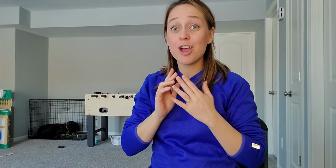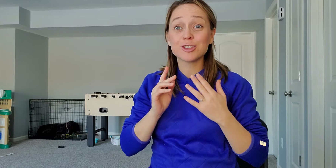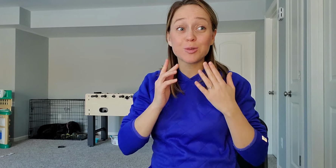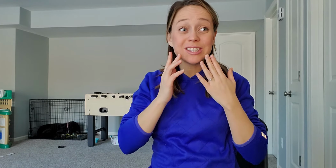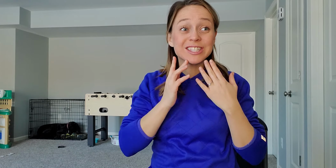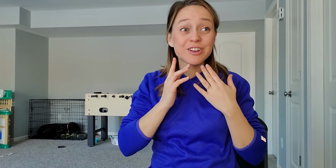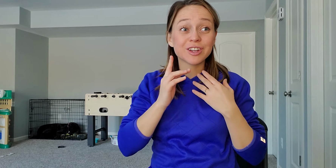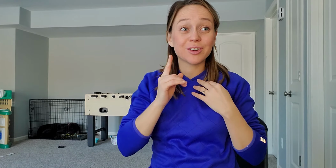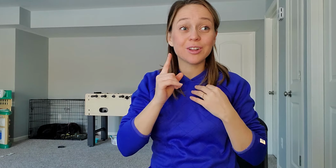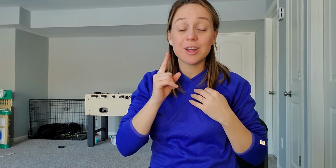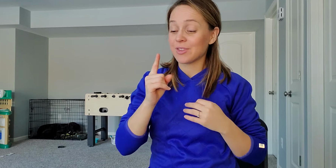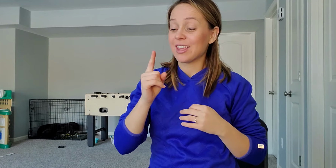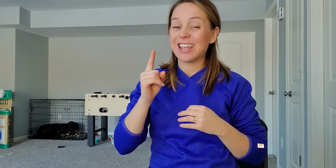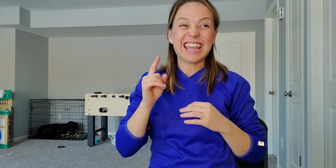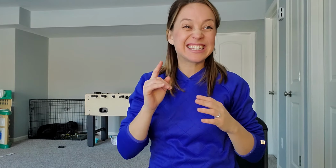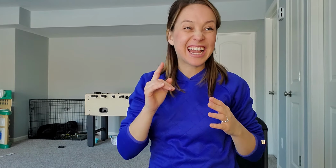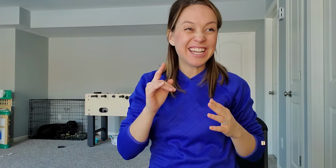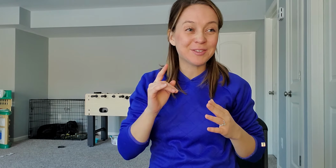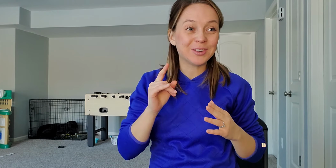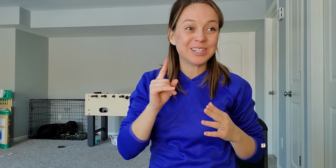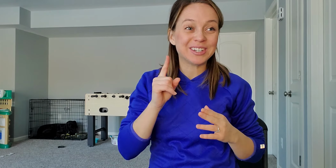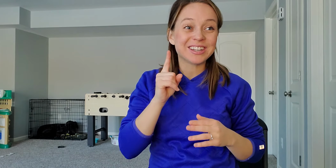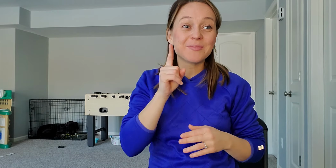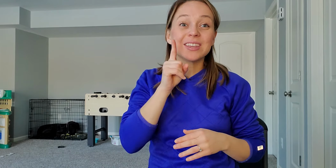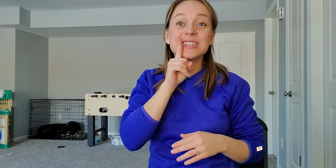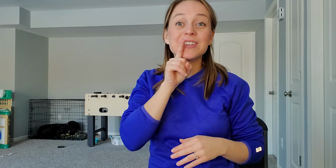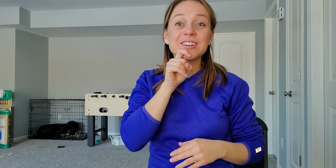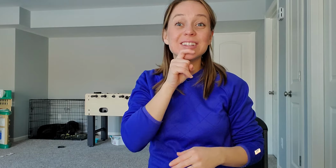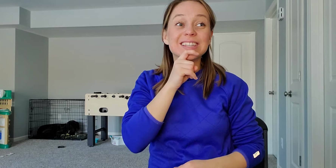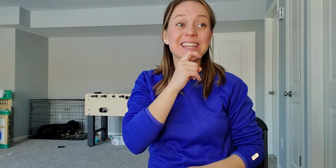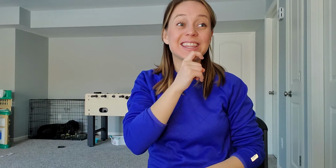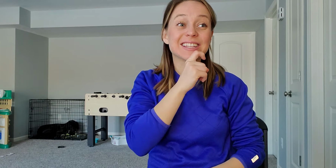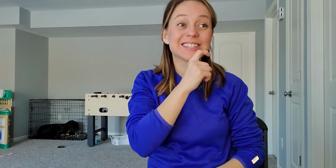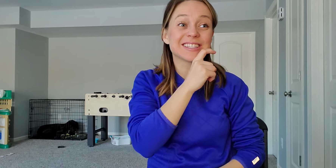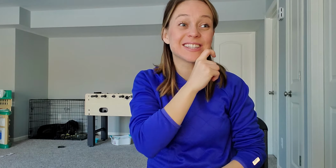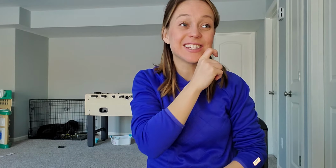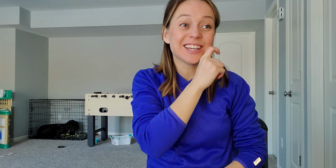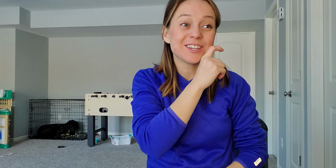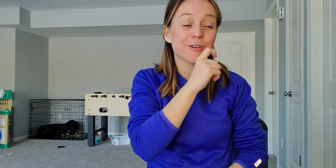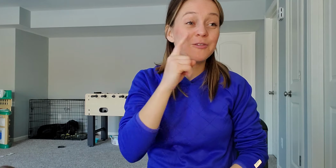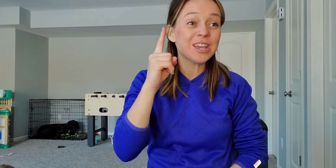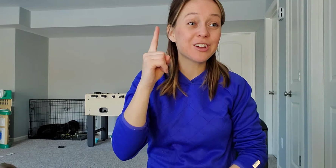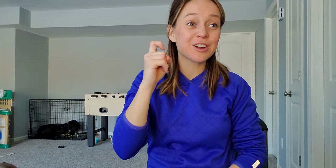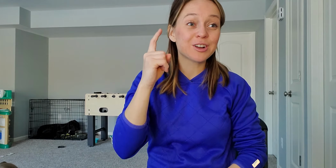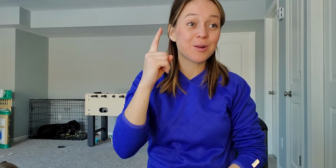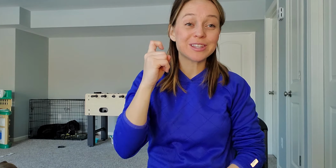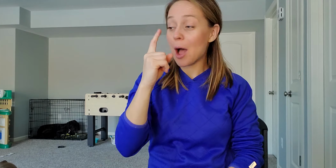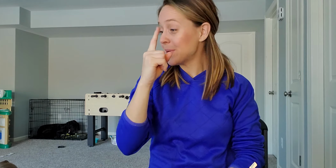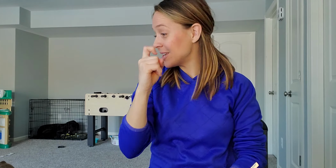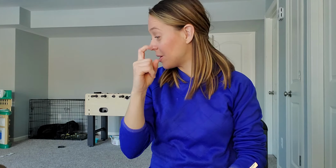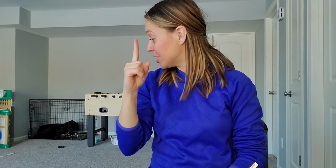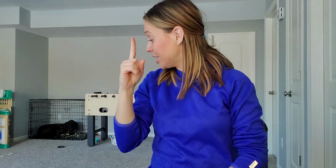so cereal, it's kind of a funny one. Cereal is like this. Your finger goes up and down